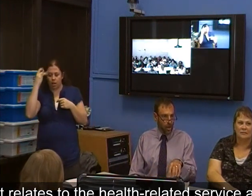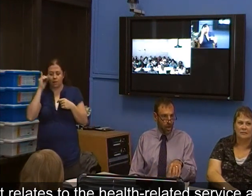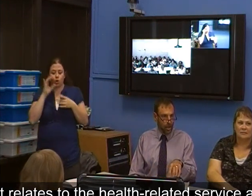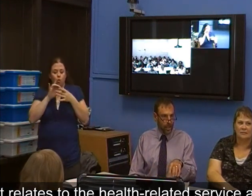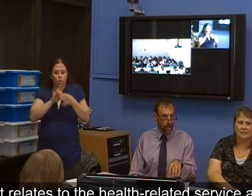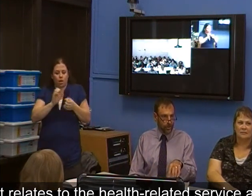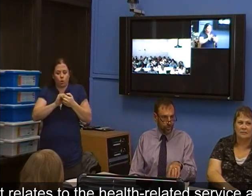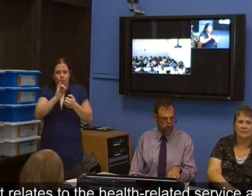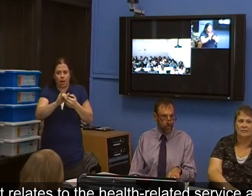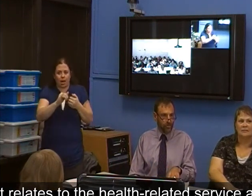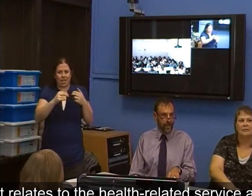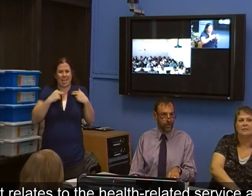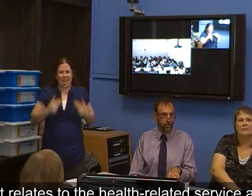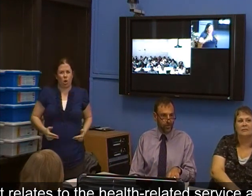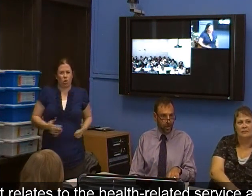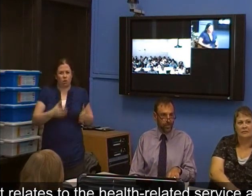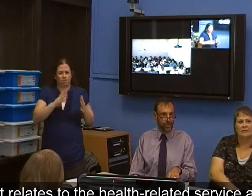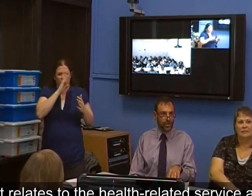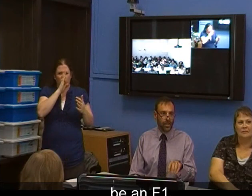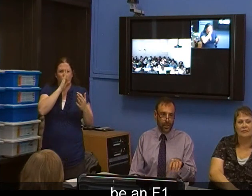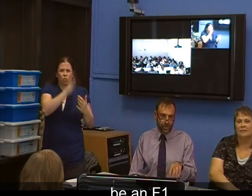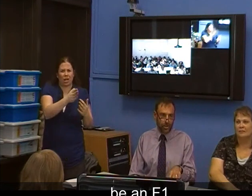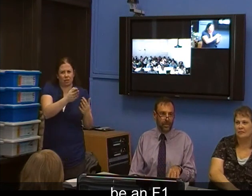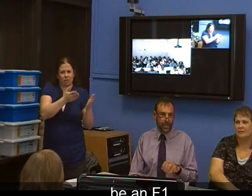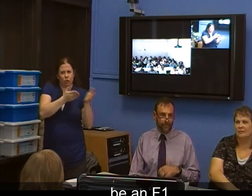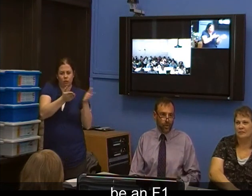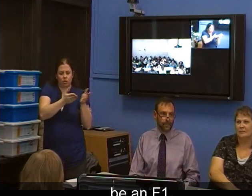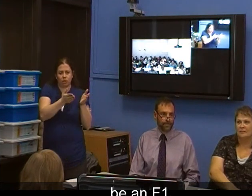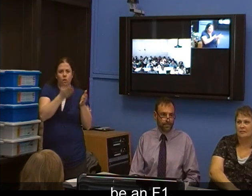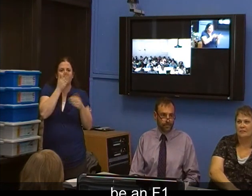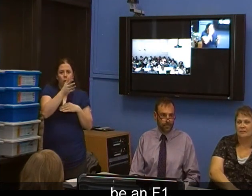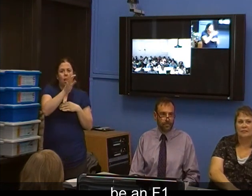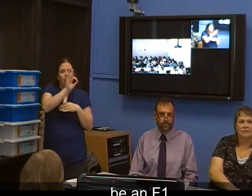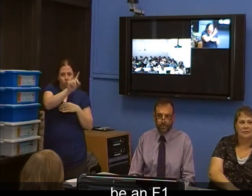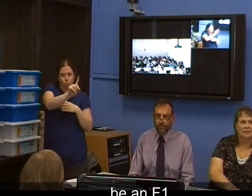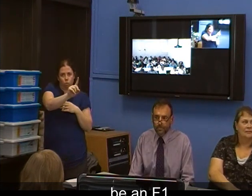a service provider, therapist, it's going to be an F1.